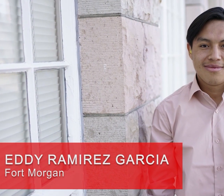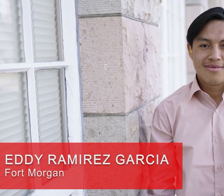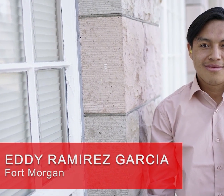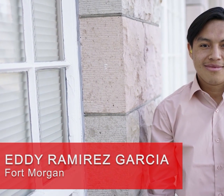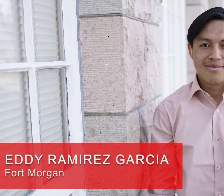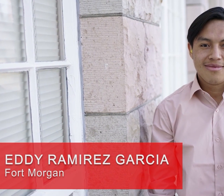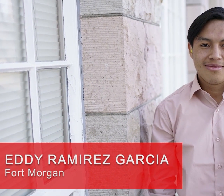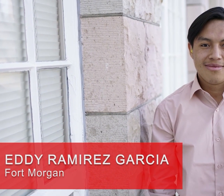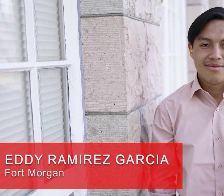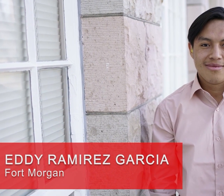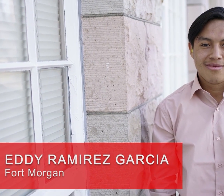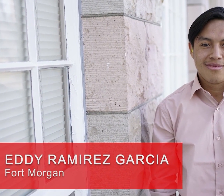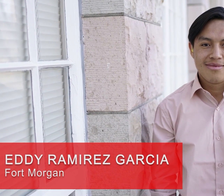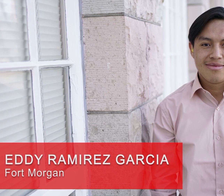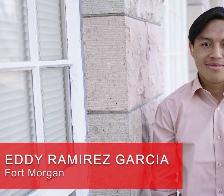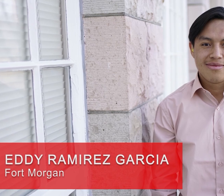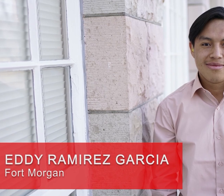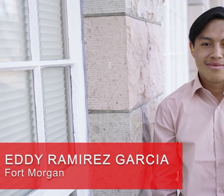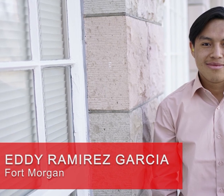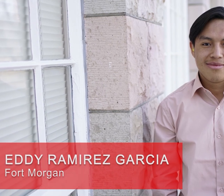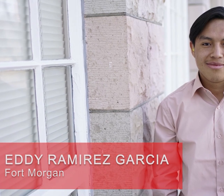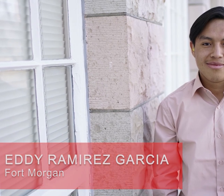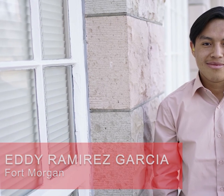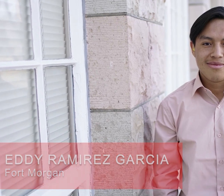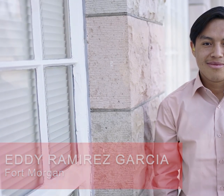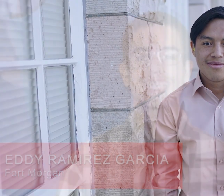standing next to a building smiling at the camera.